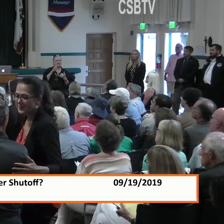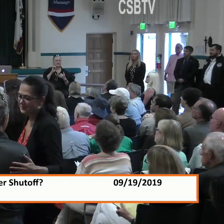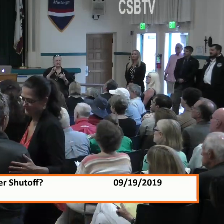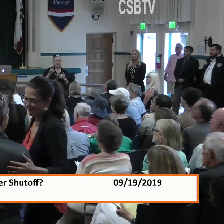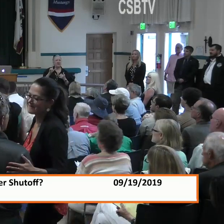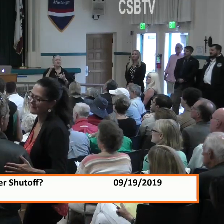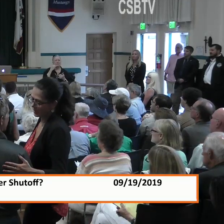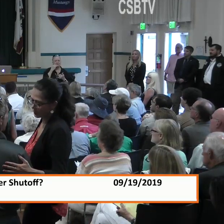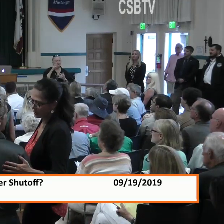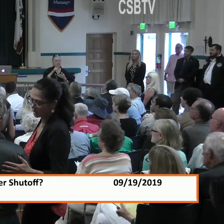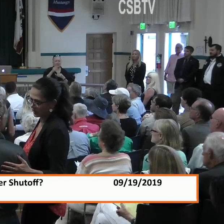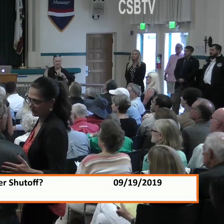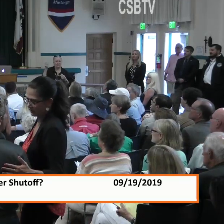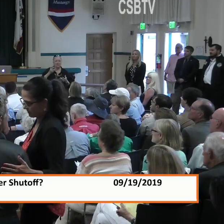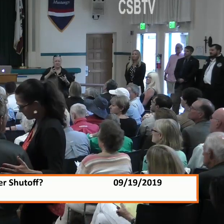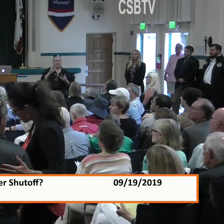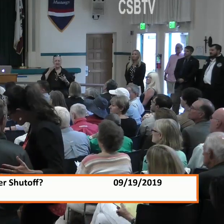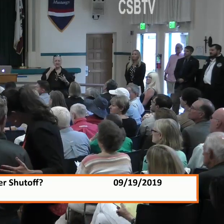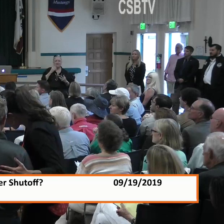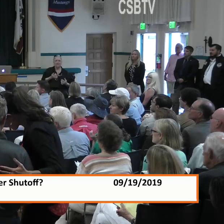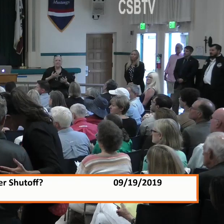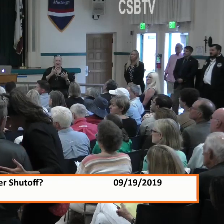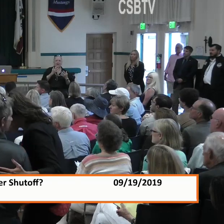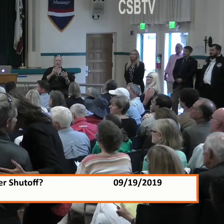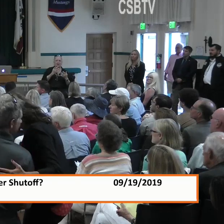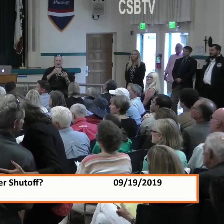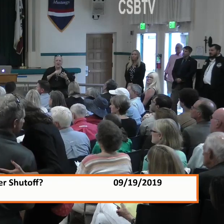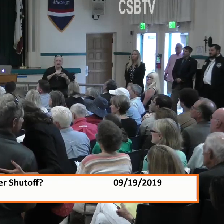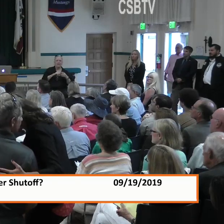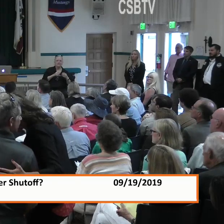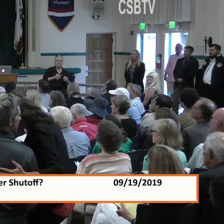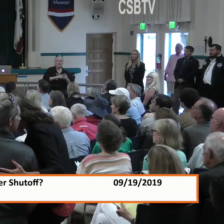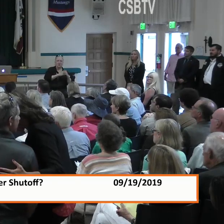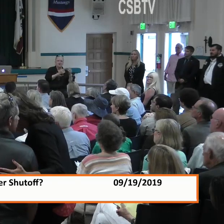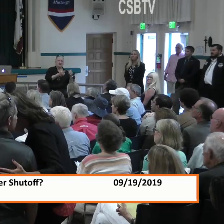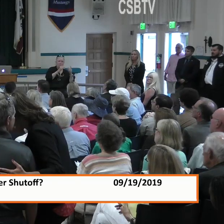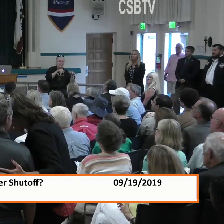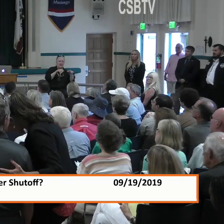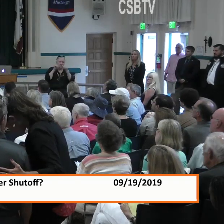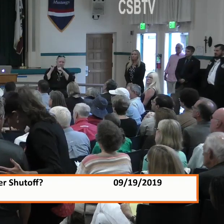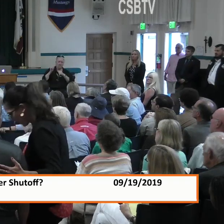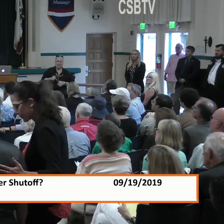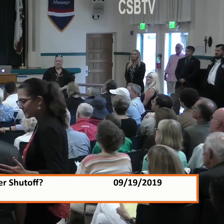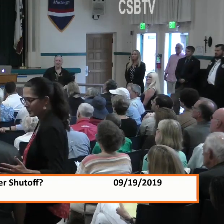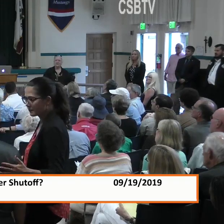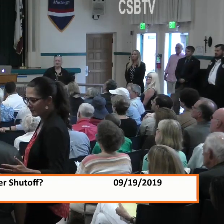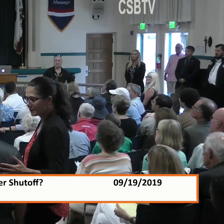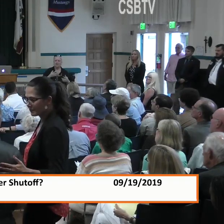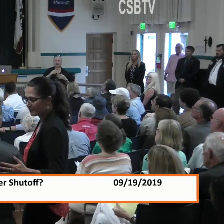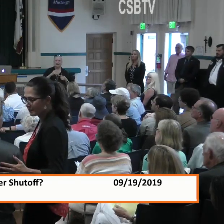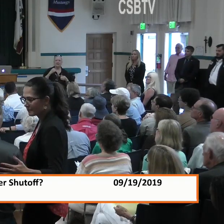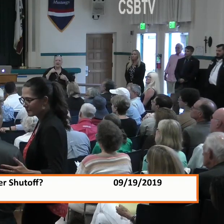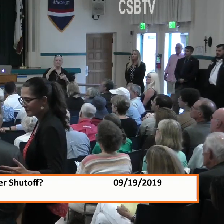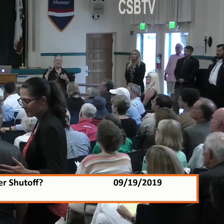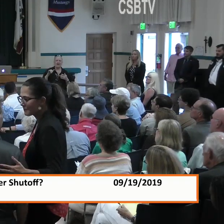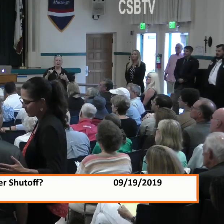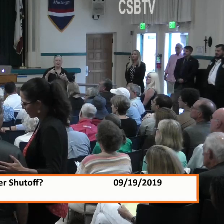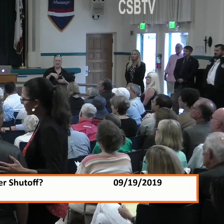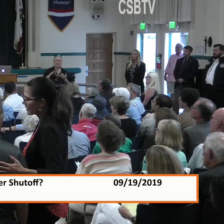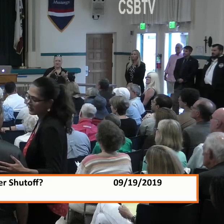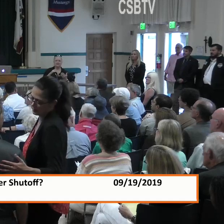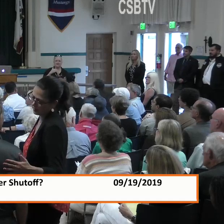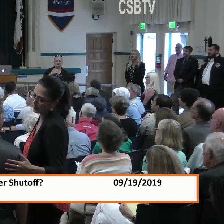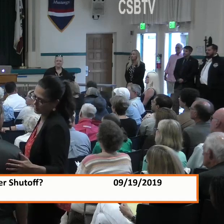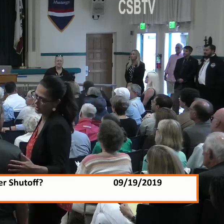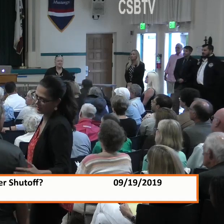get notifications if a fire breaks out and we need to evacuate. So I'd like to have that addressed.